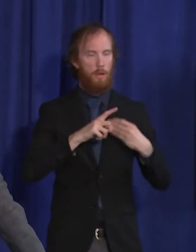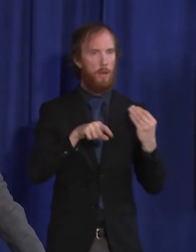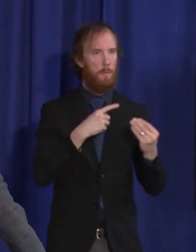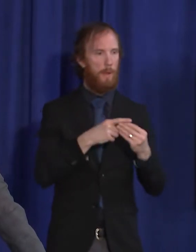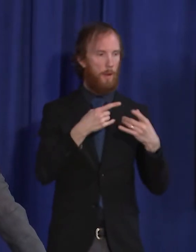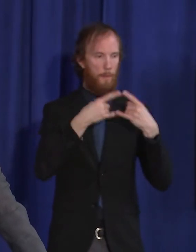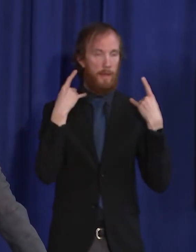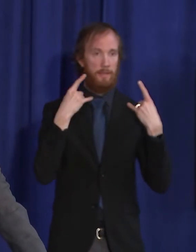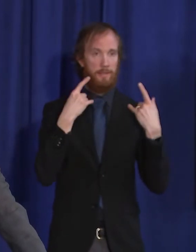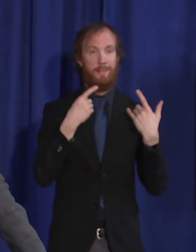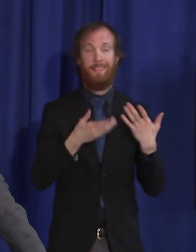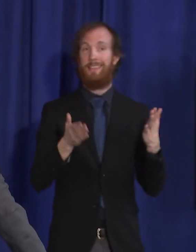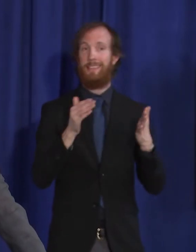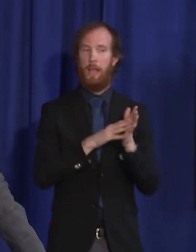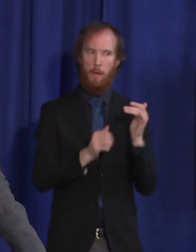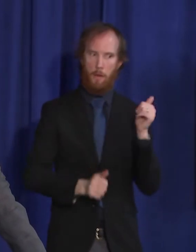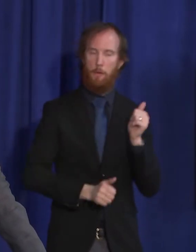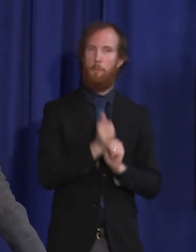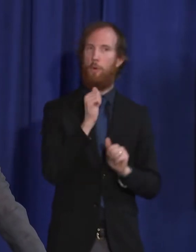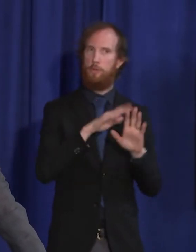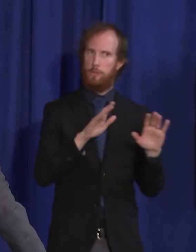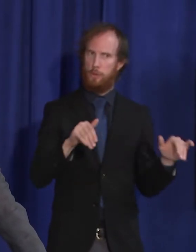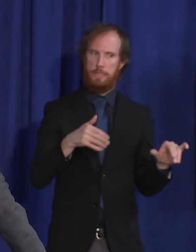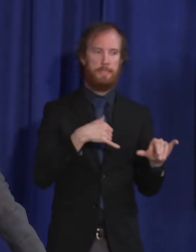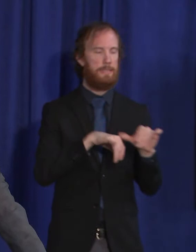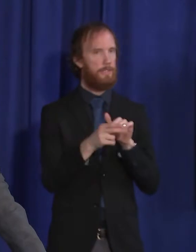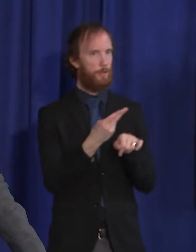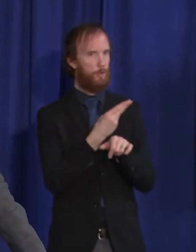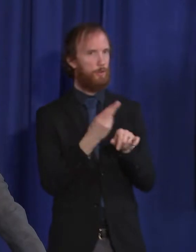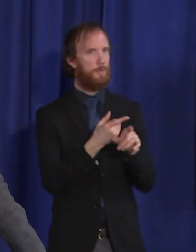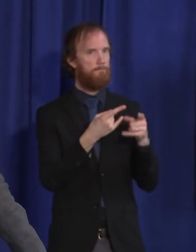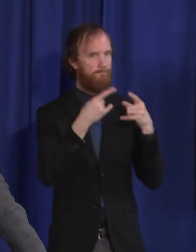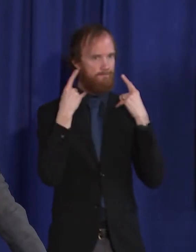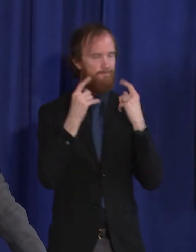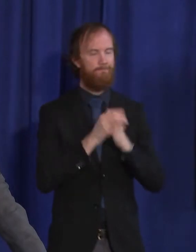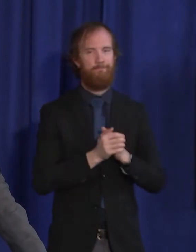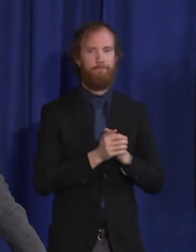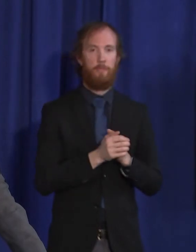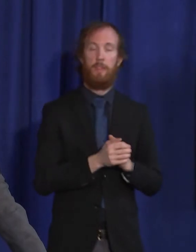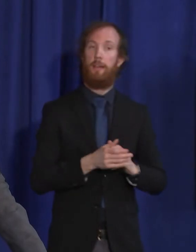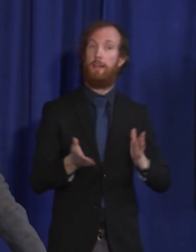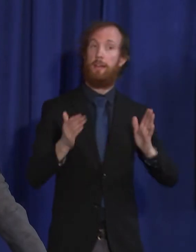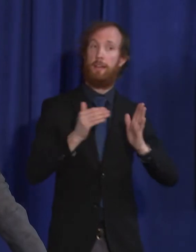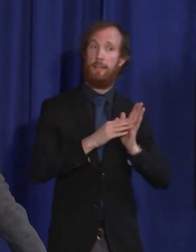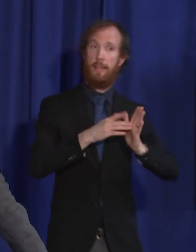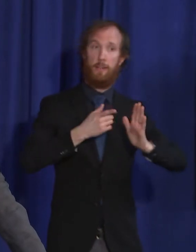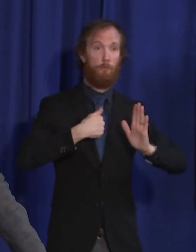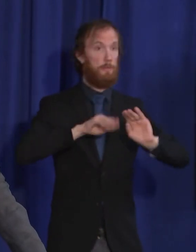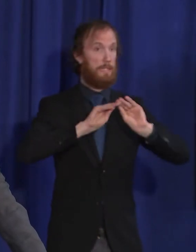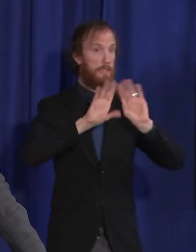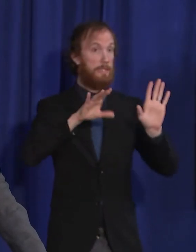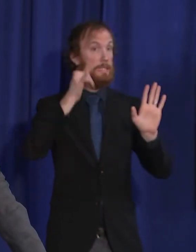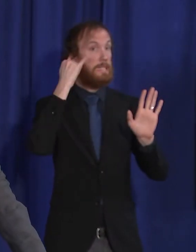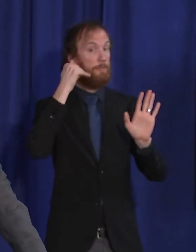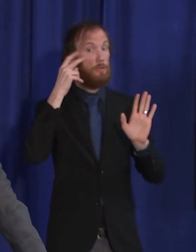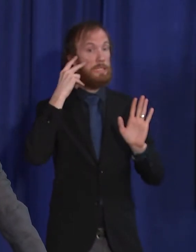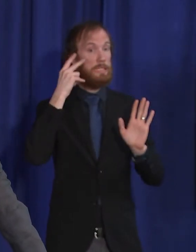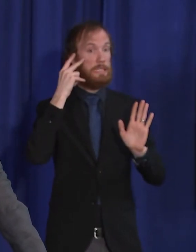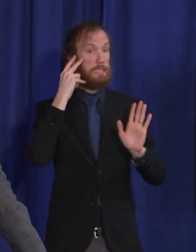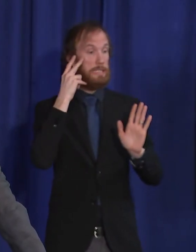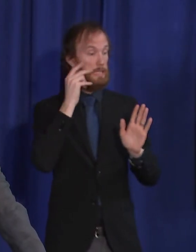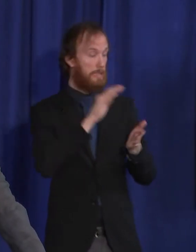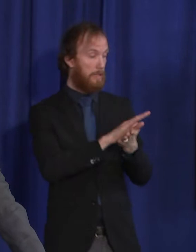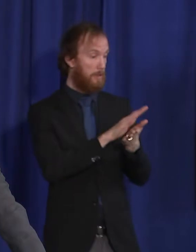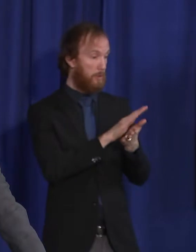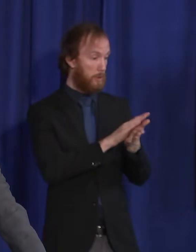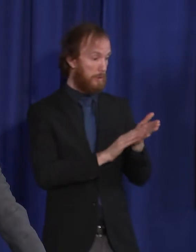vast majority of our children continue to wear masks. With that, we have been very clear. If we see cases rise, if we see